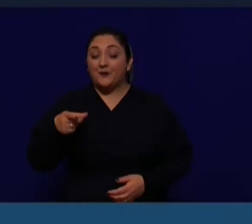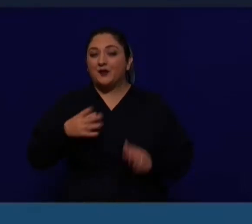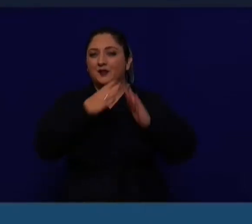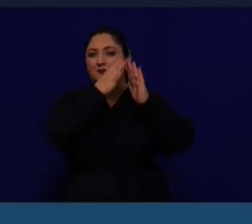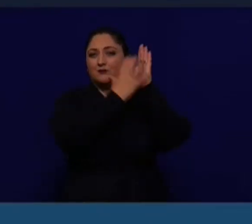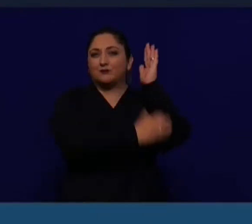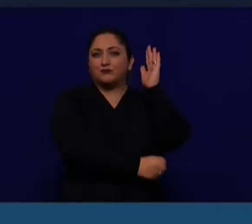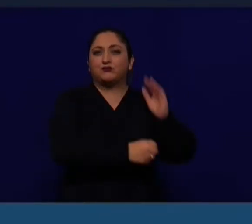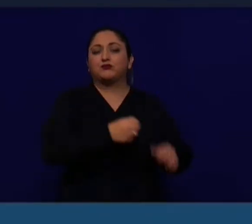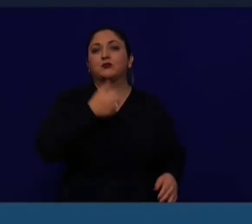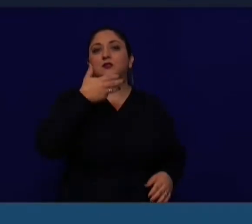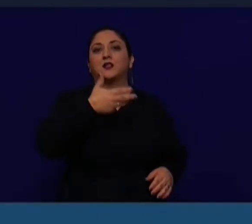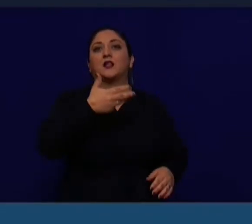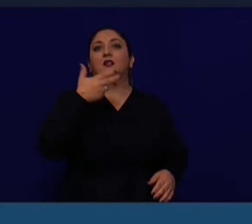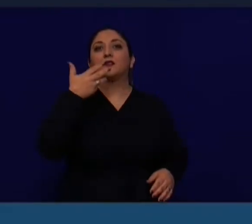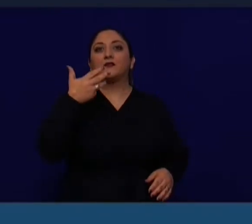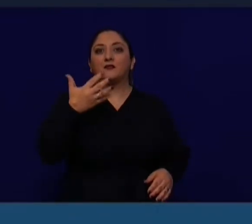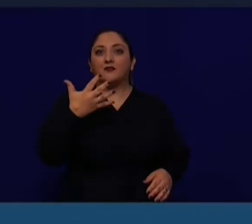ta'